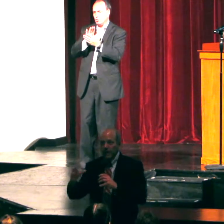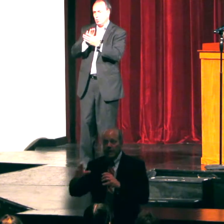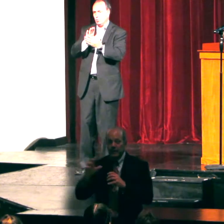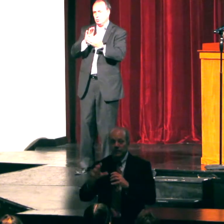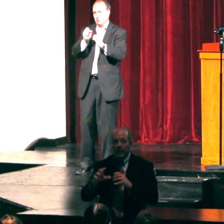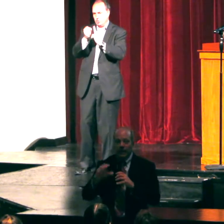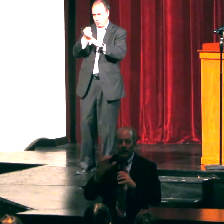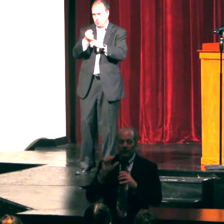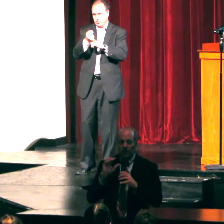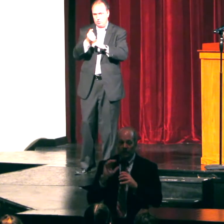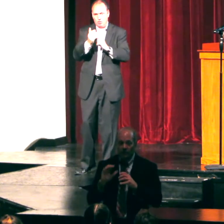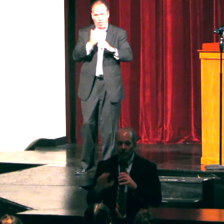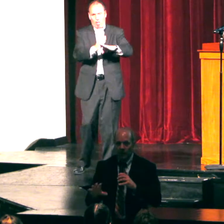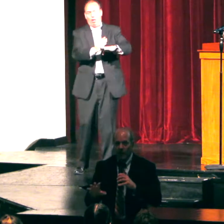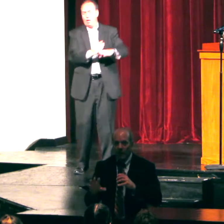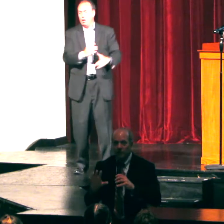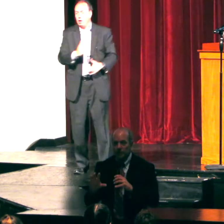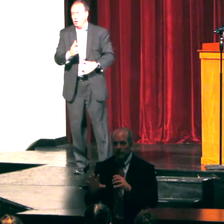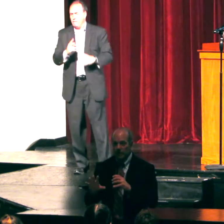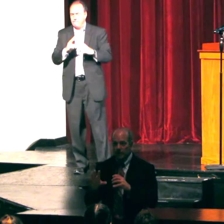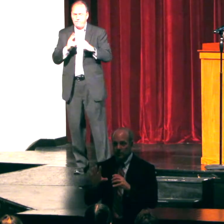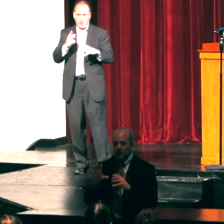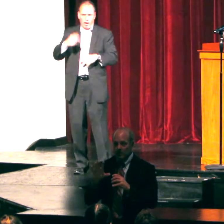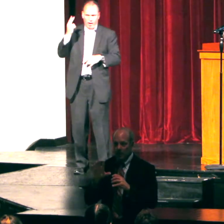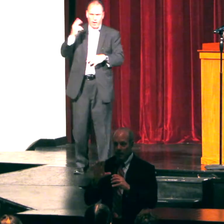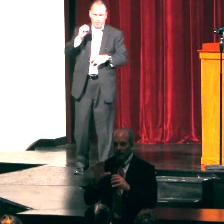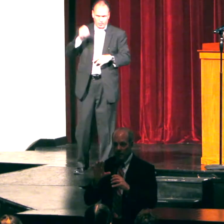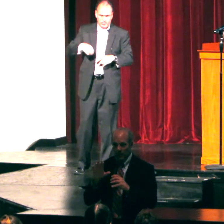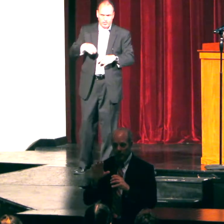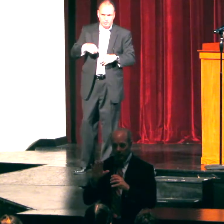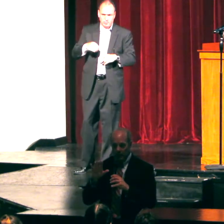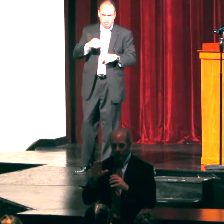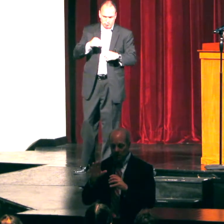averted is that in a very high percentage of